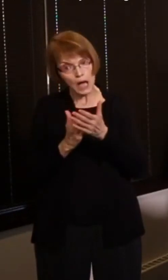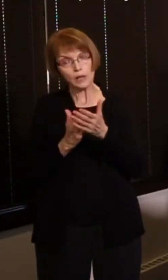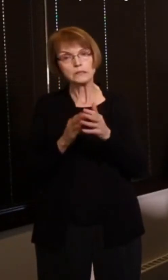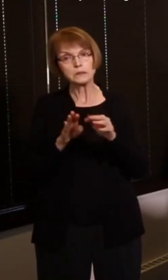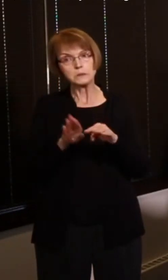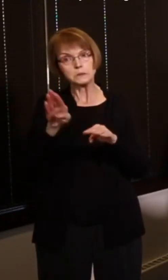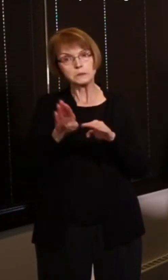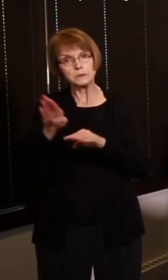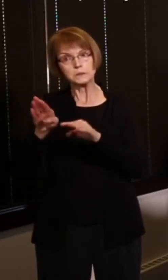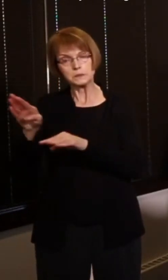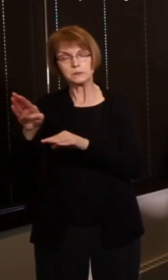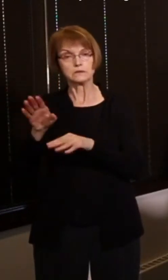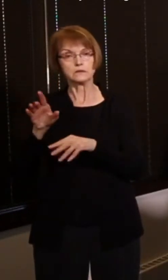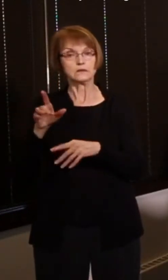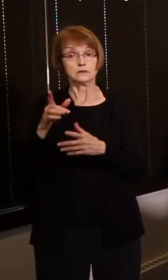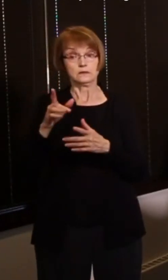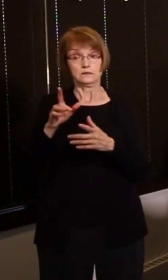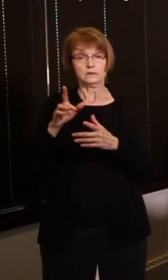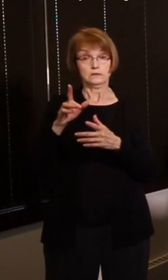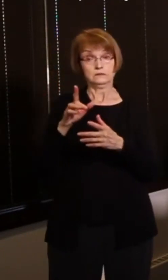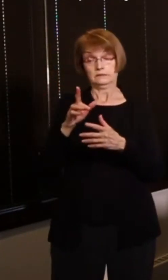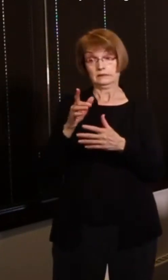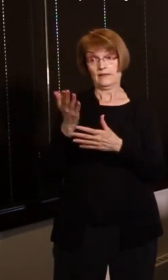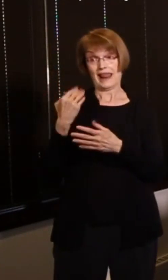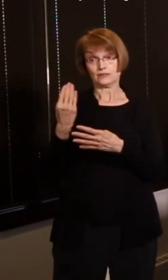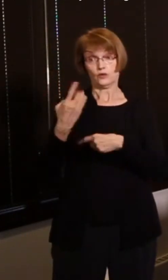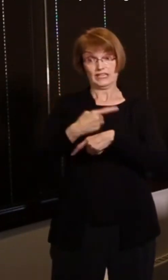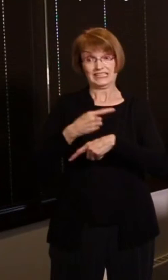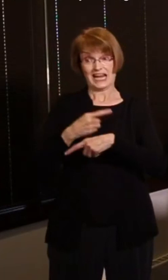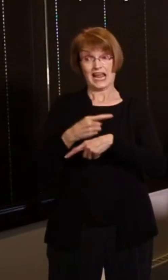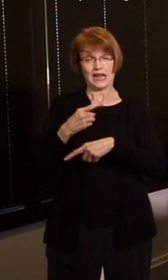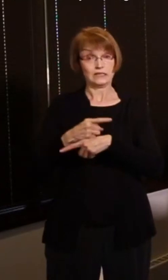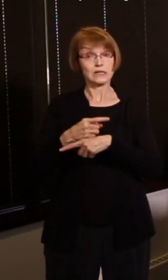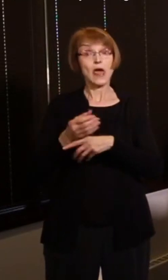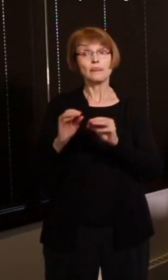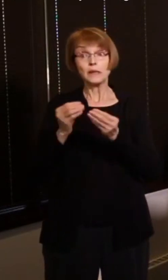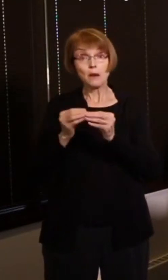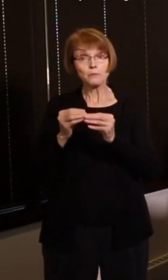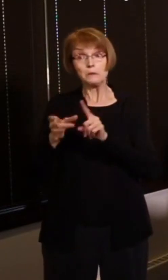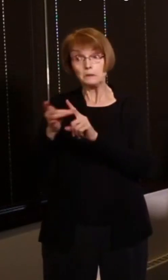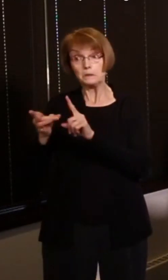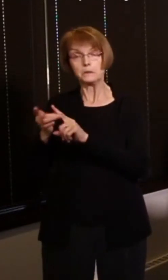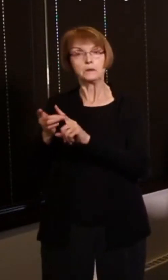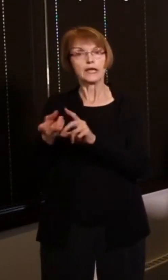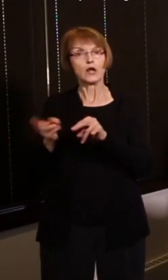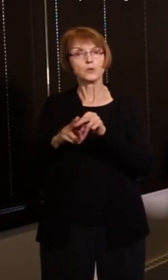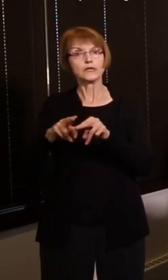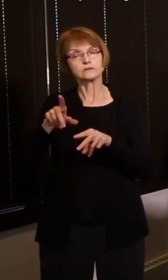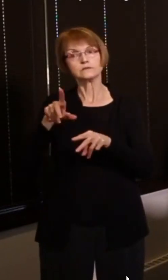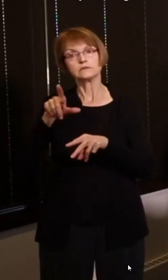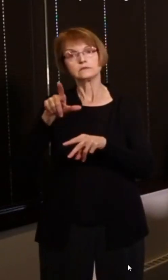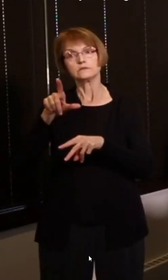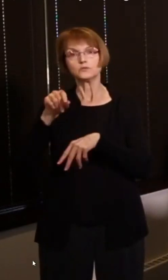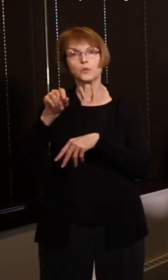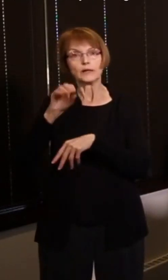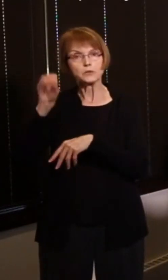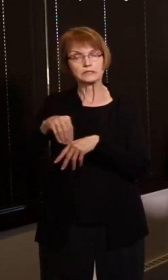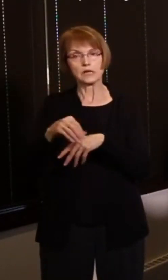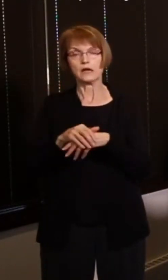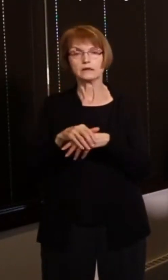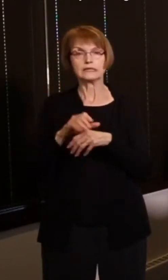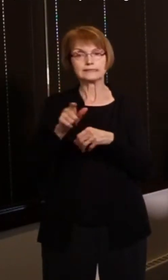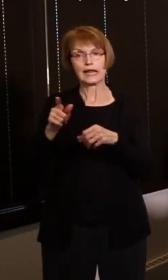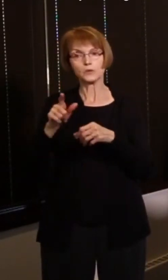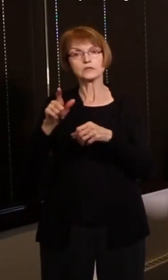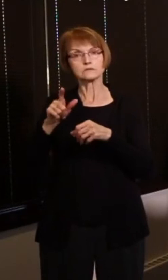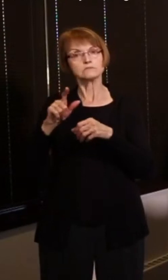seen around a 20% increase in cases over the last 14 days. And I think the data that I've shown you today says the St. Louis metropolitan